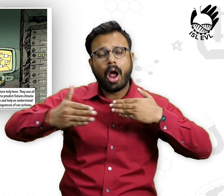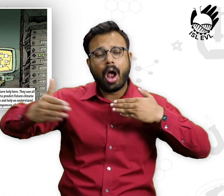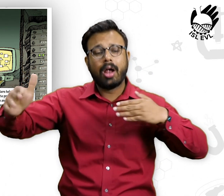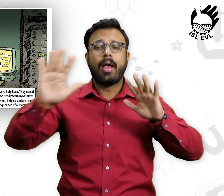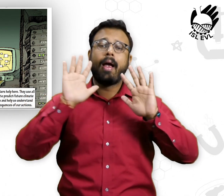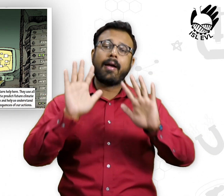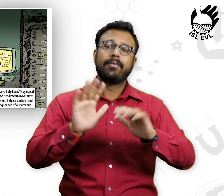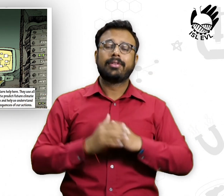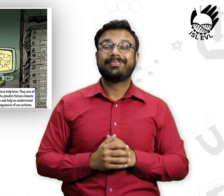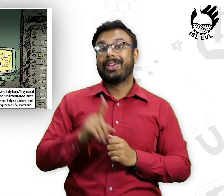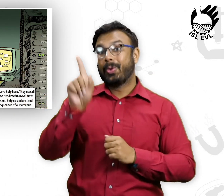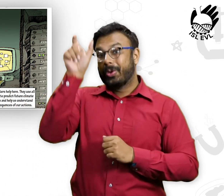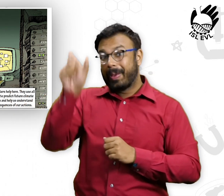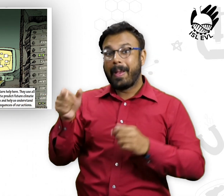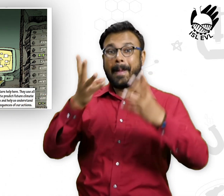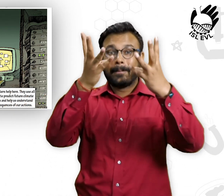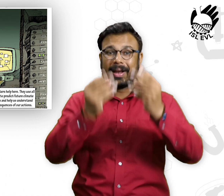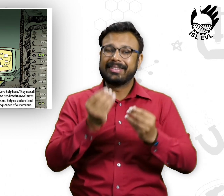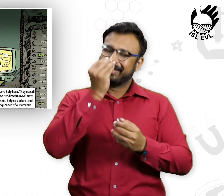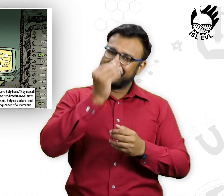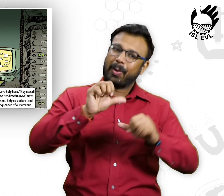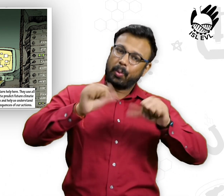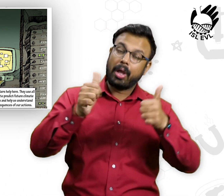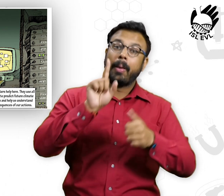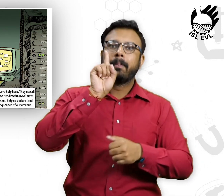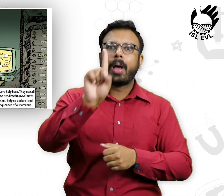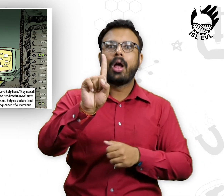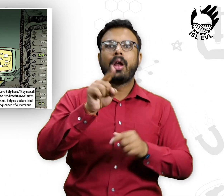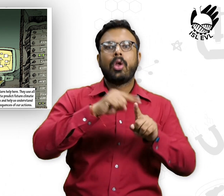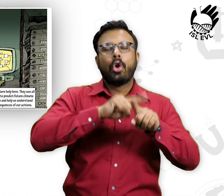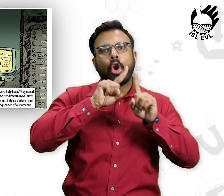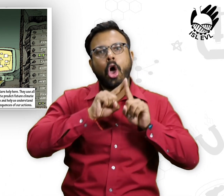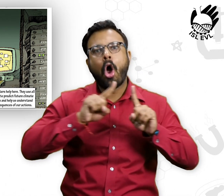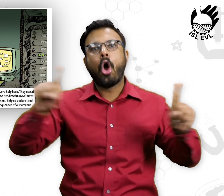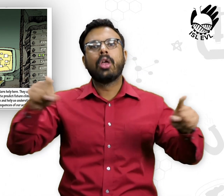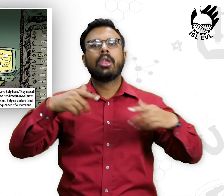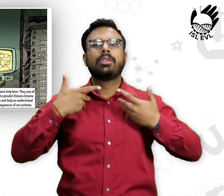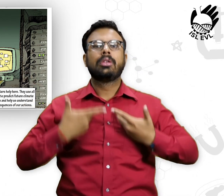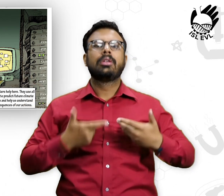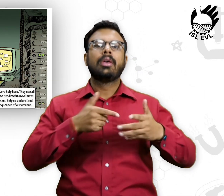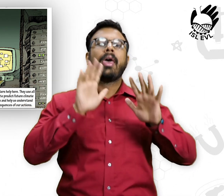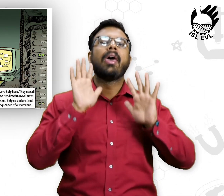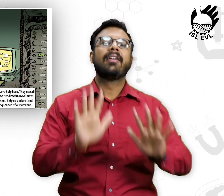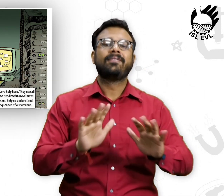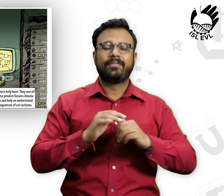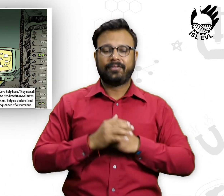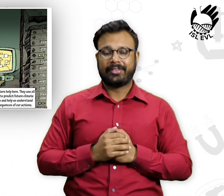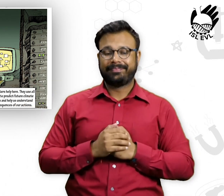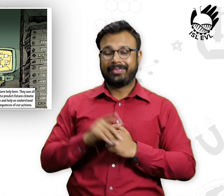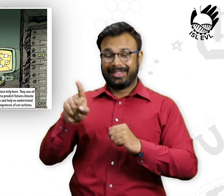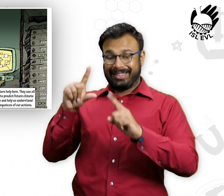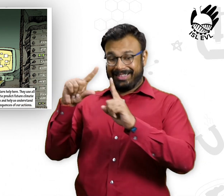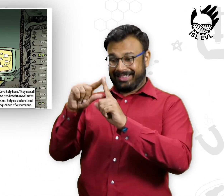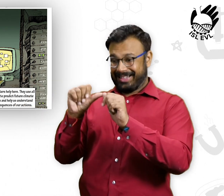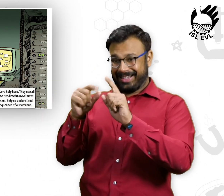fluctuations. It can be calculated manually, but it will get tiring and very